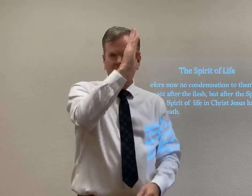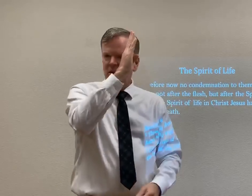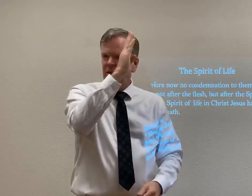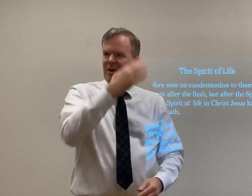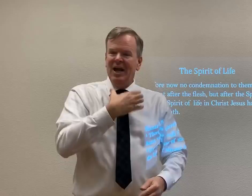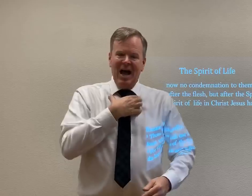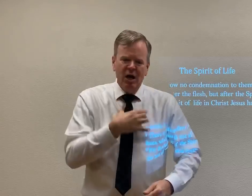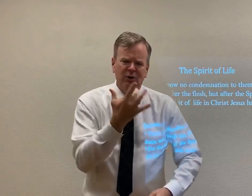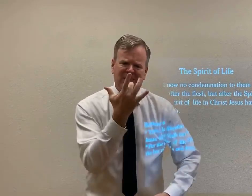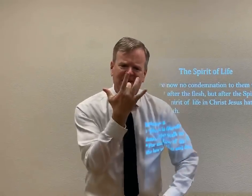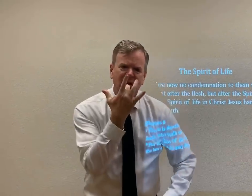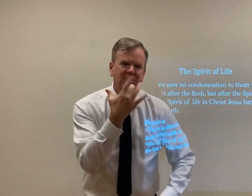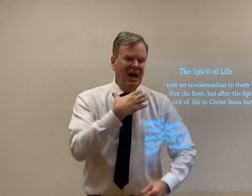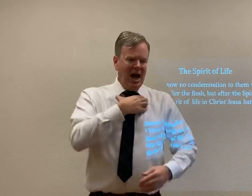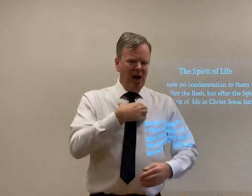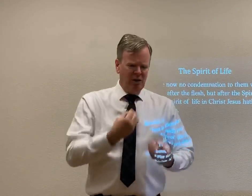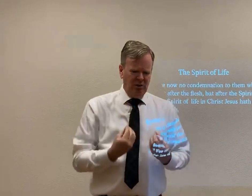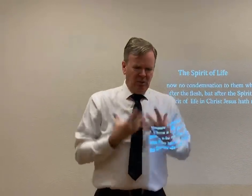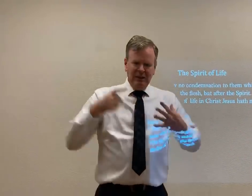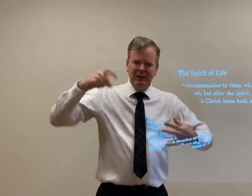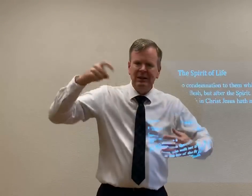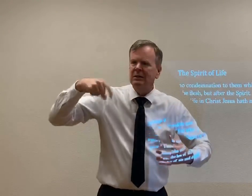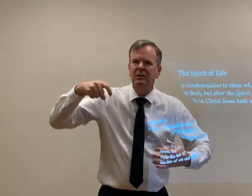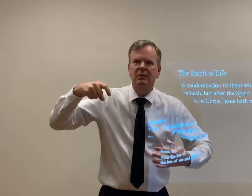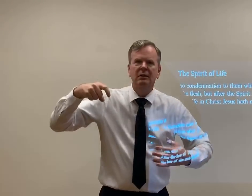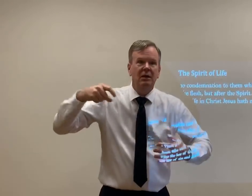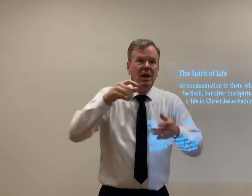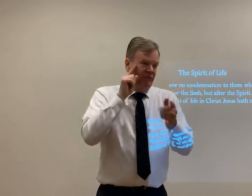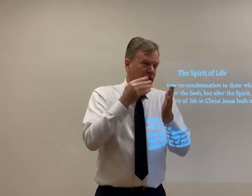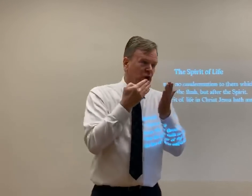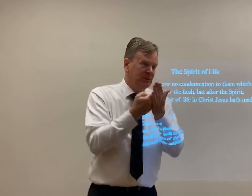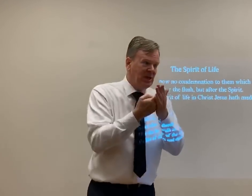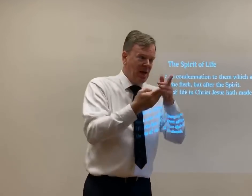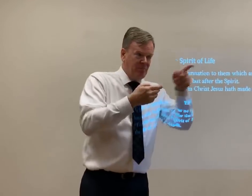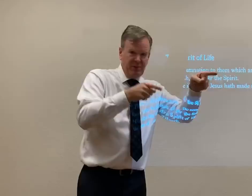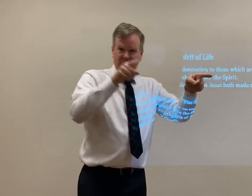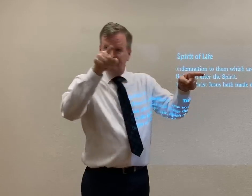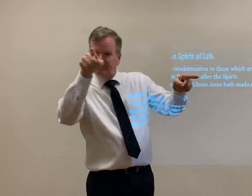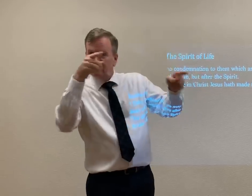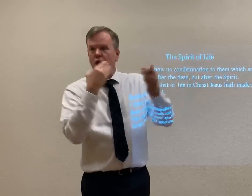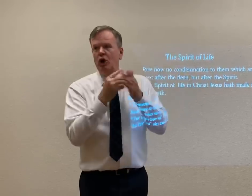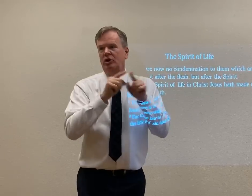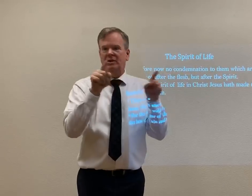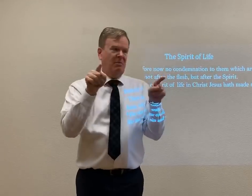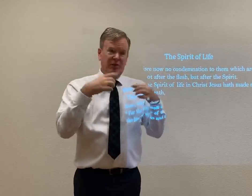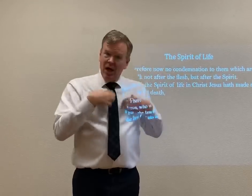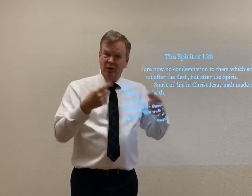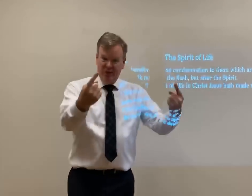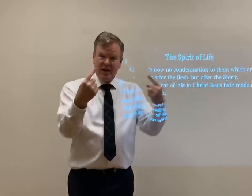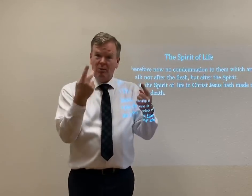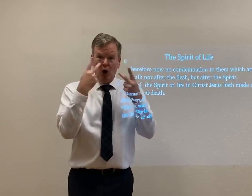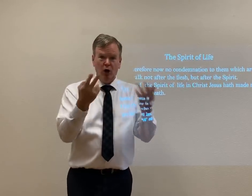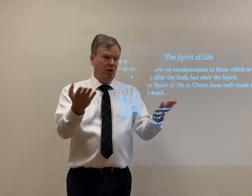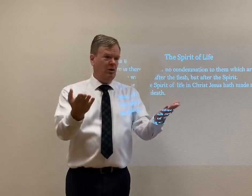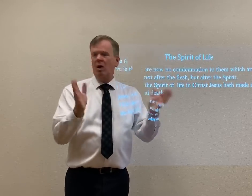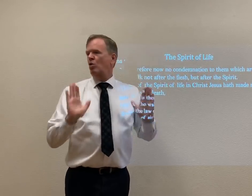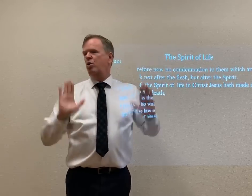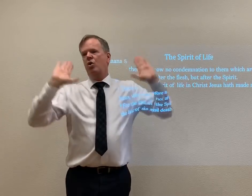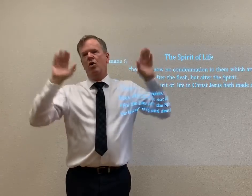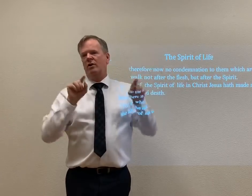not forced to come. They want to see and want to get what we're having here. A good example is Brother Chatinder and his wife coming in